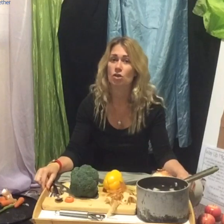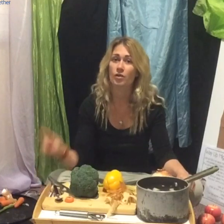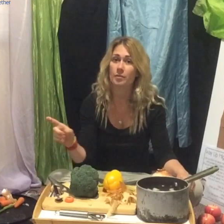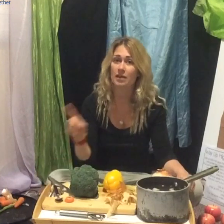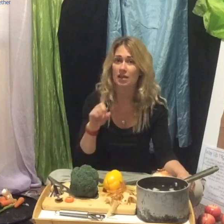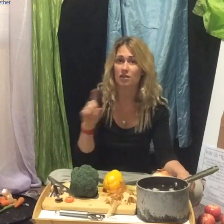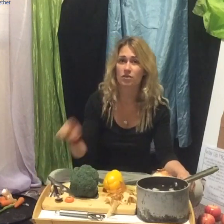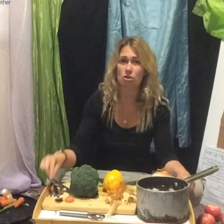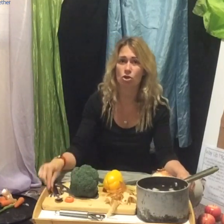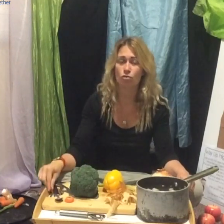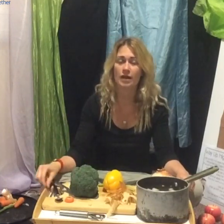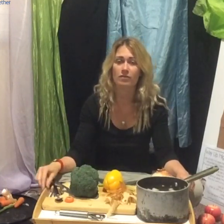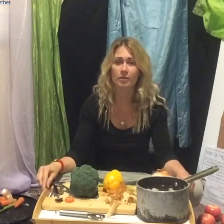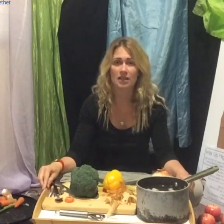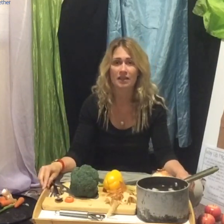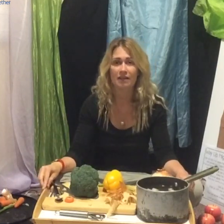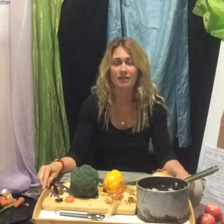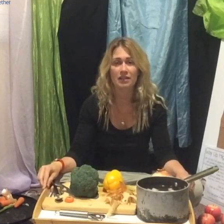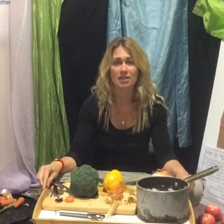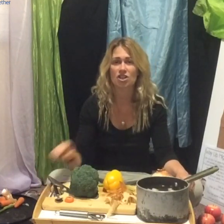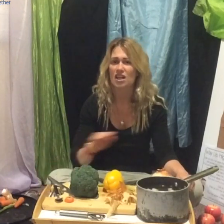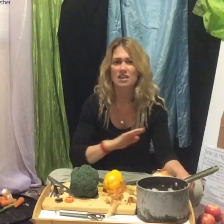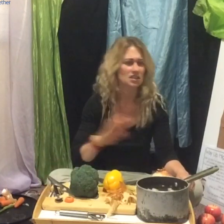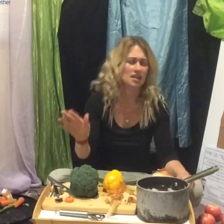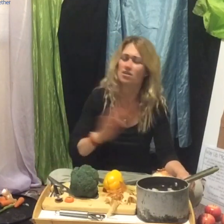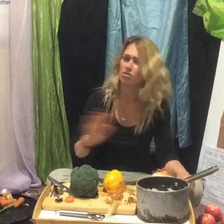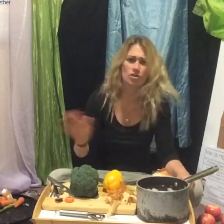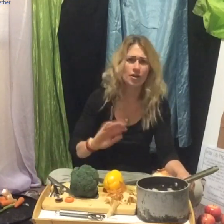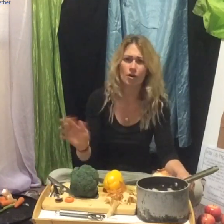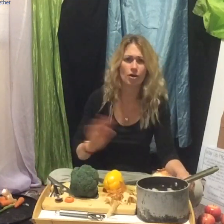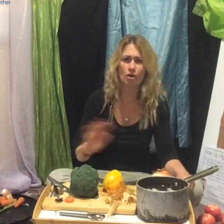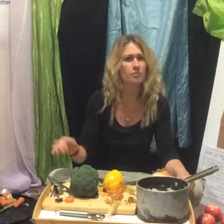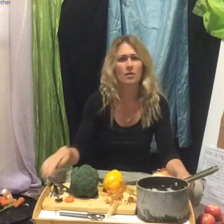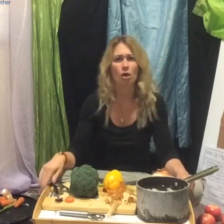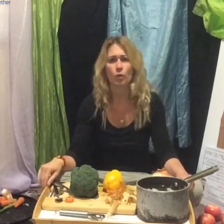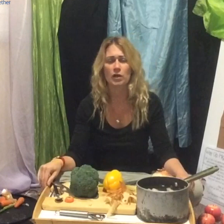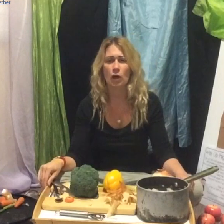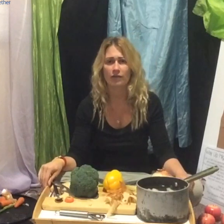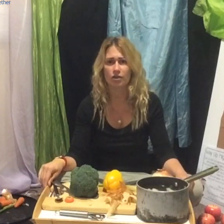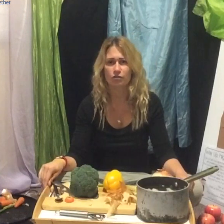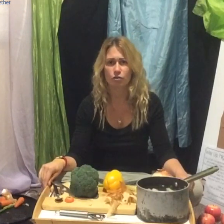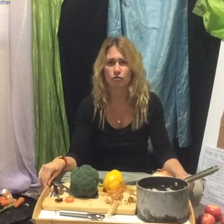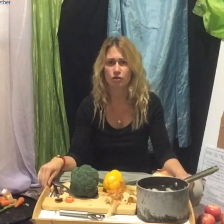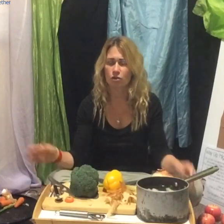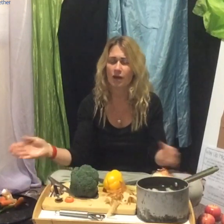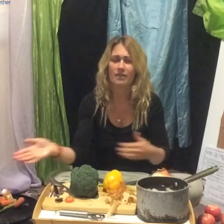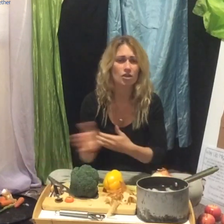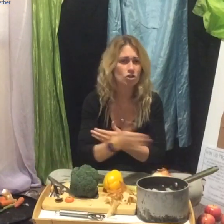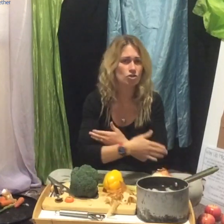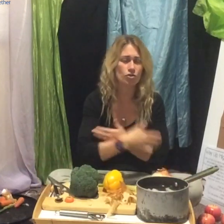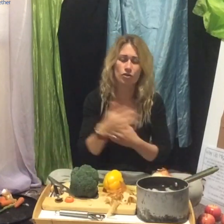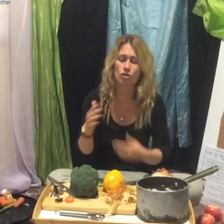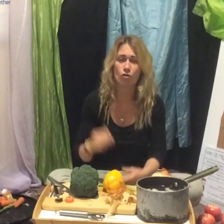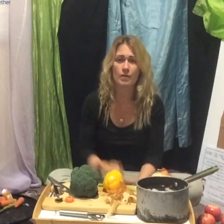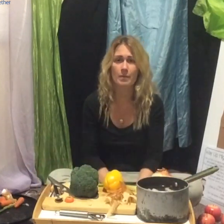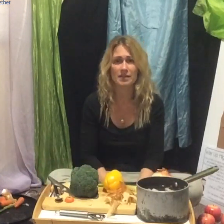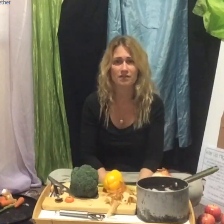So at the beginning of the story, everybody in that village said, no, we don't have any food for you, and they shut the door in the men's